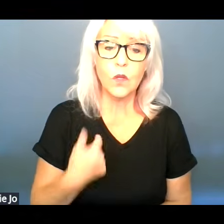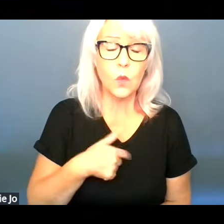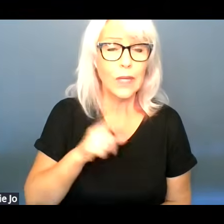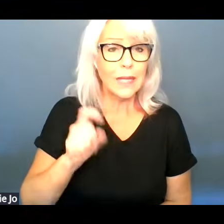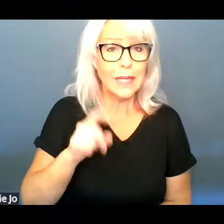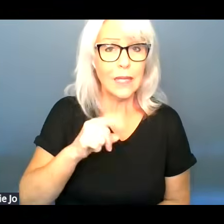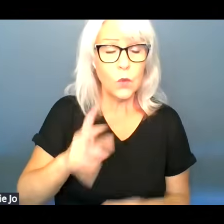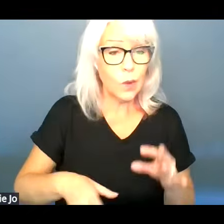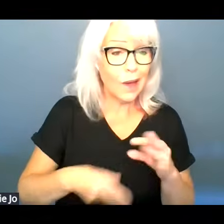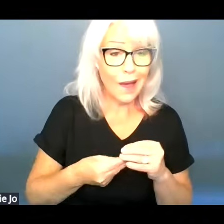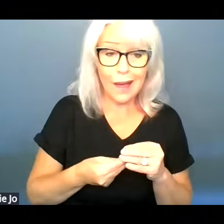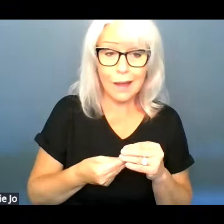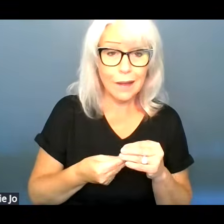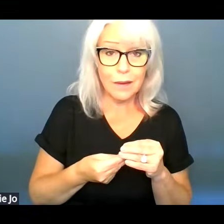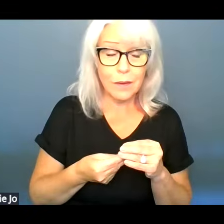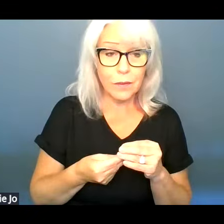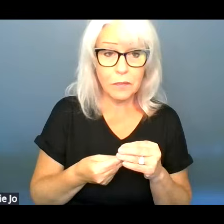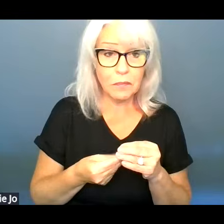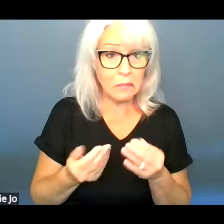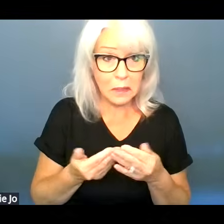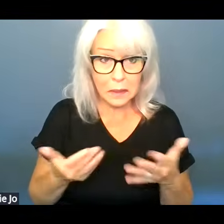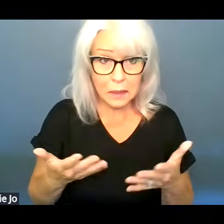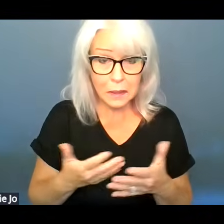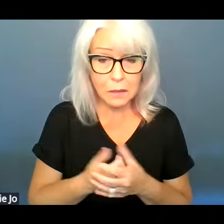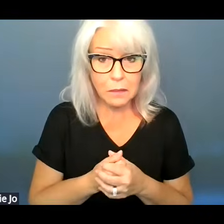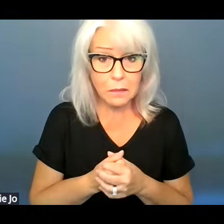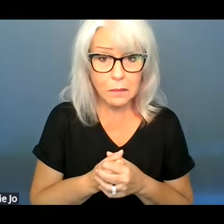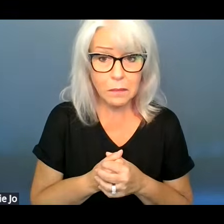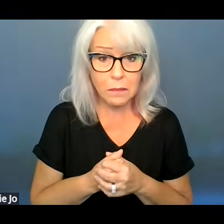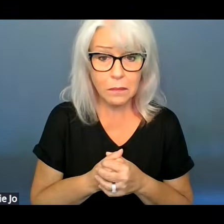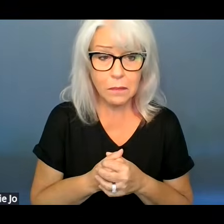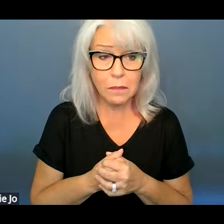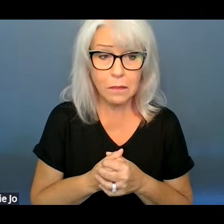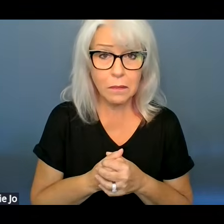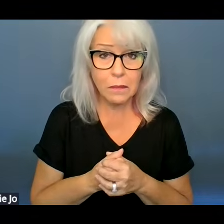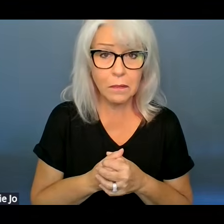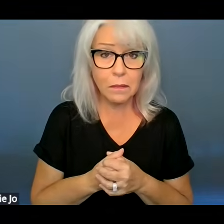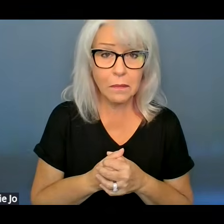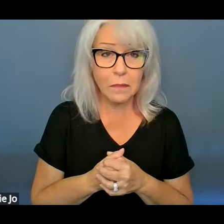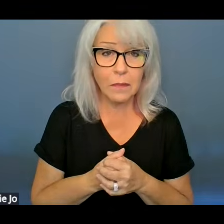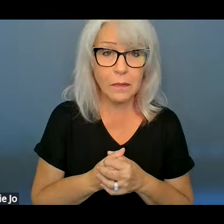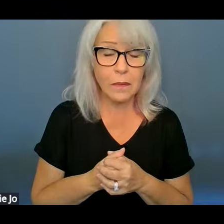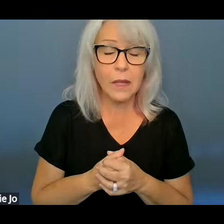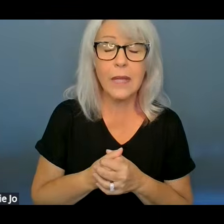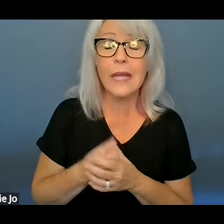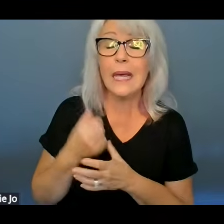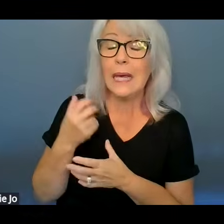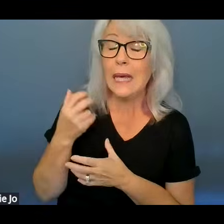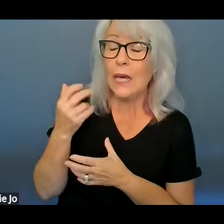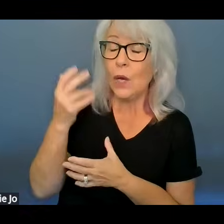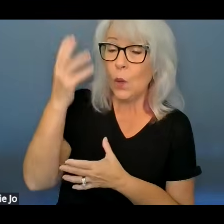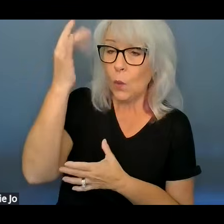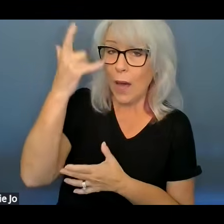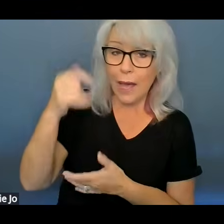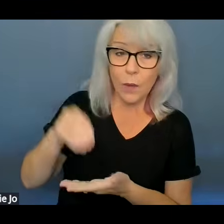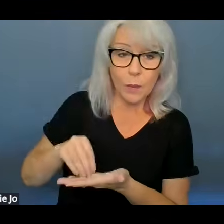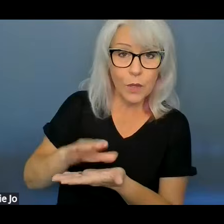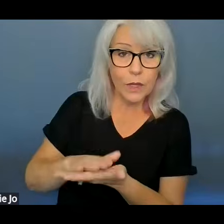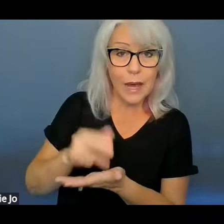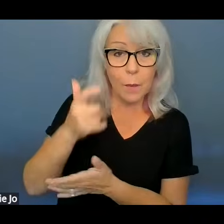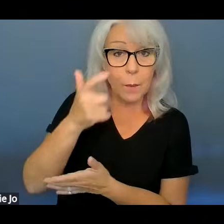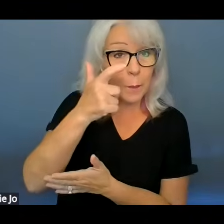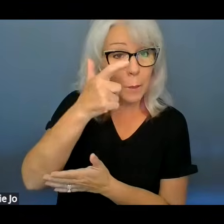addition for the petition? So, I mean, the reason that we put the because in the motion